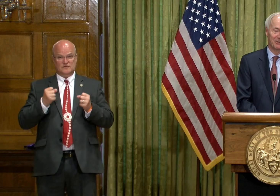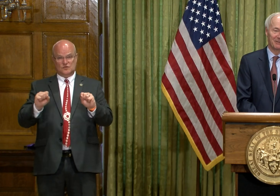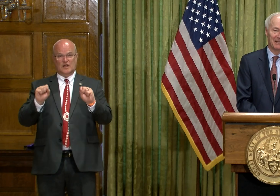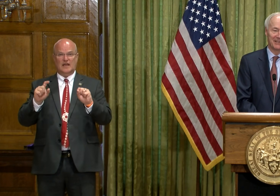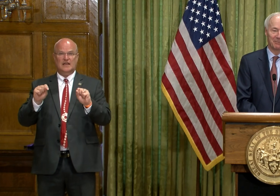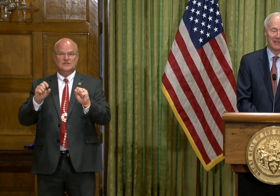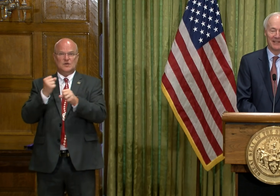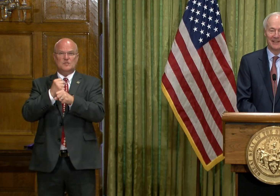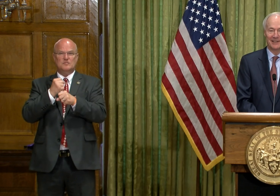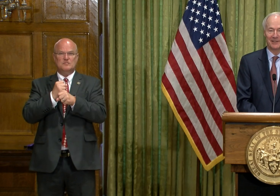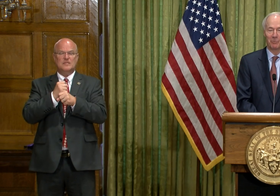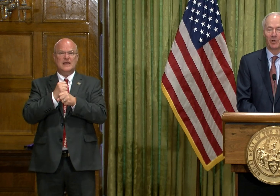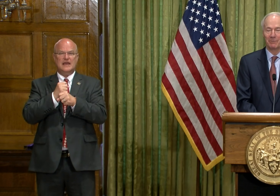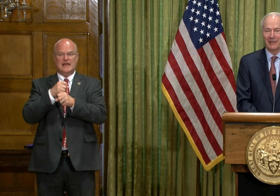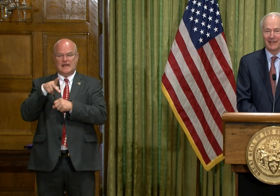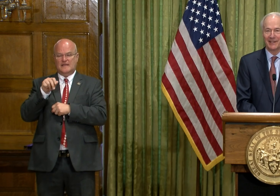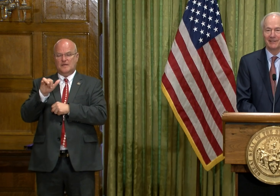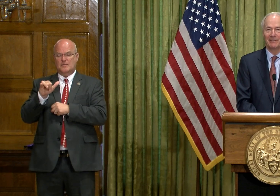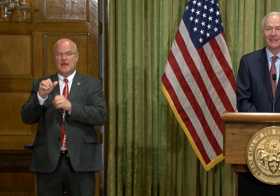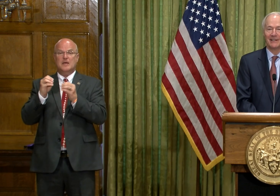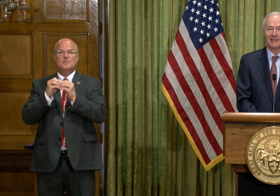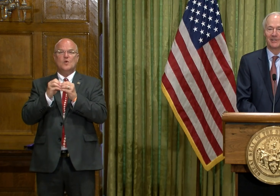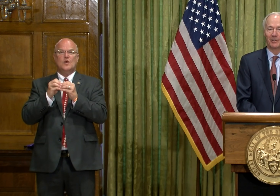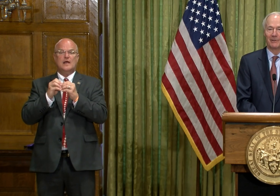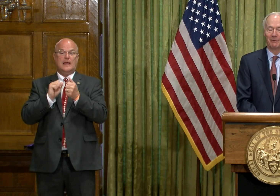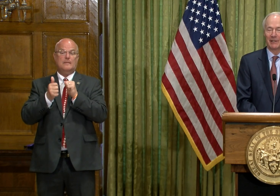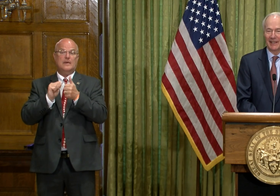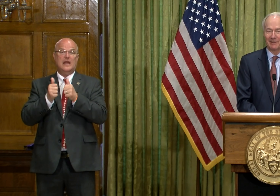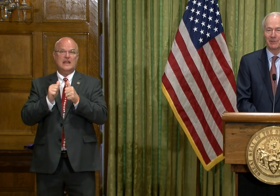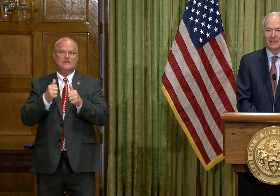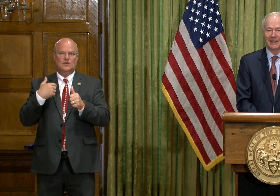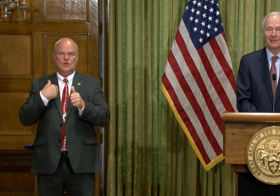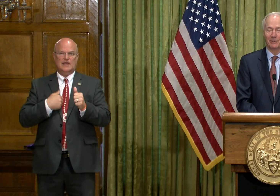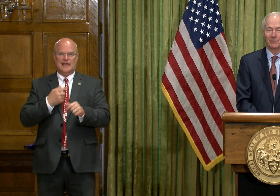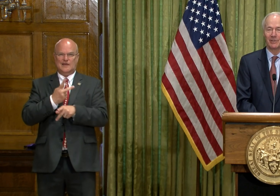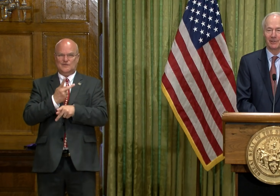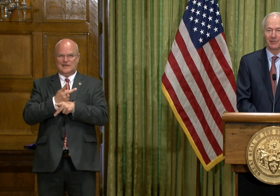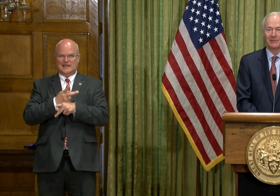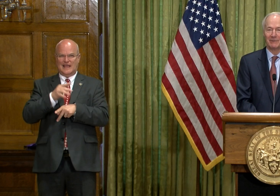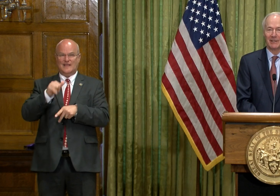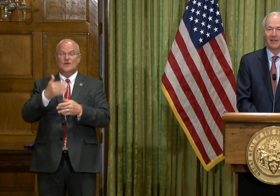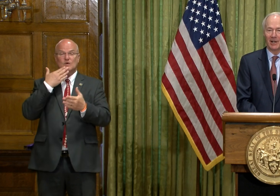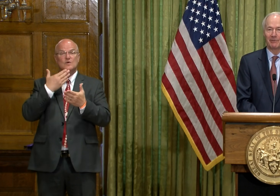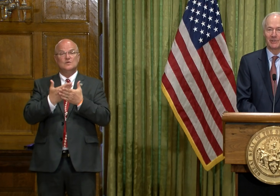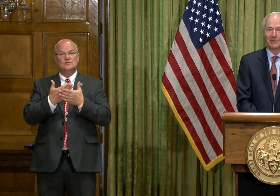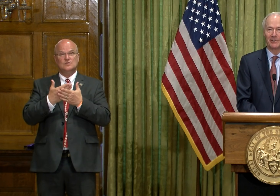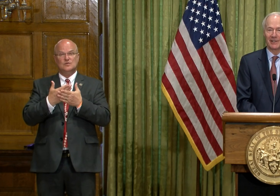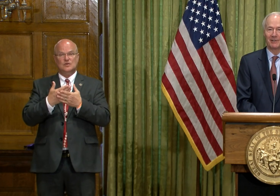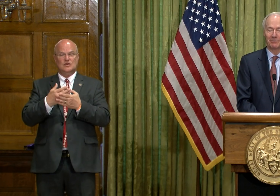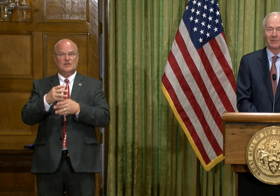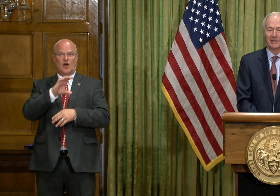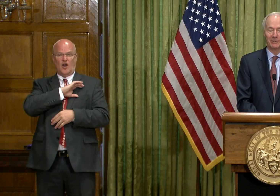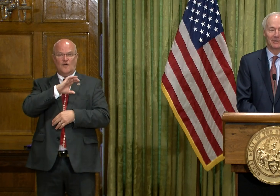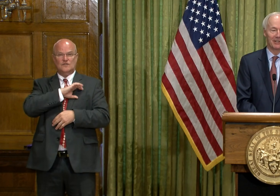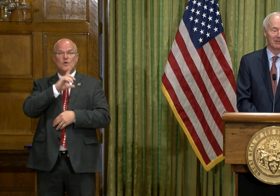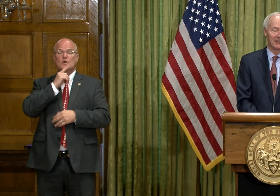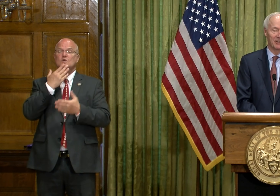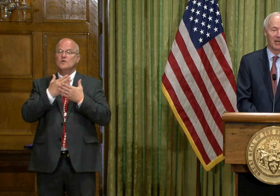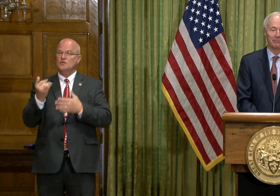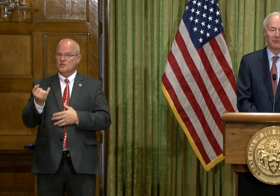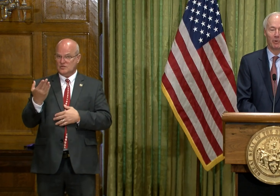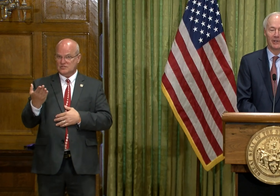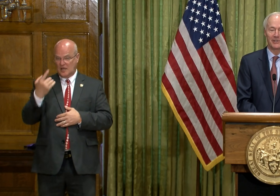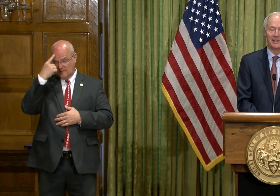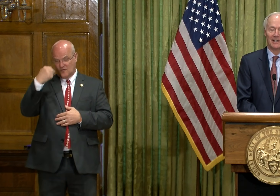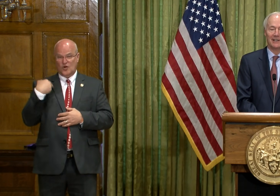tried to make the pay more competitive so that we can retain those good officers that are really doing a